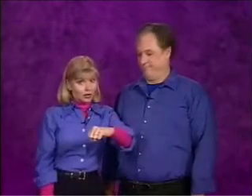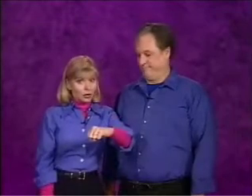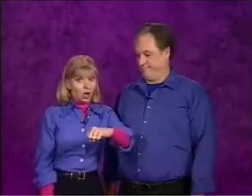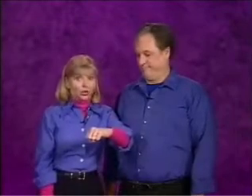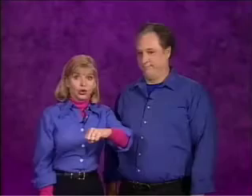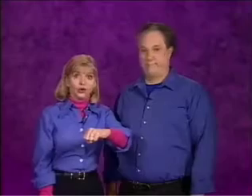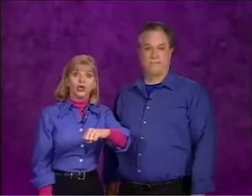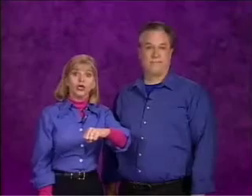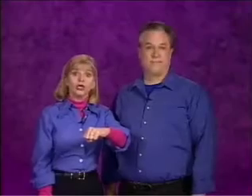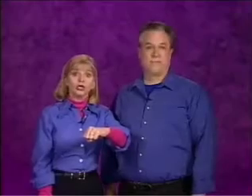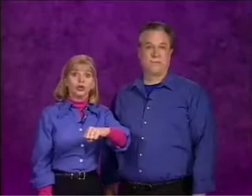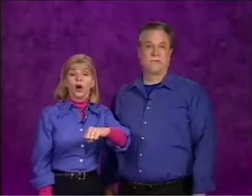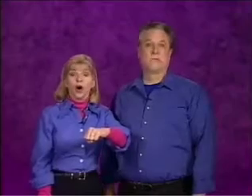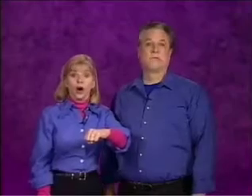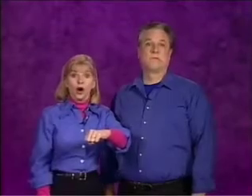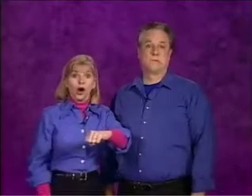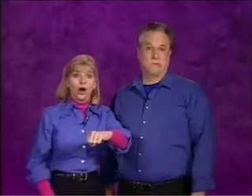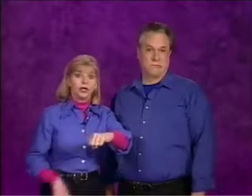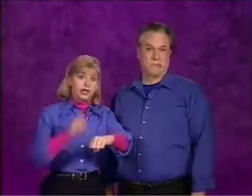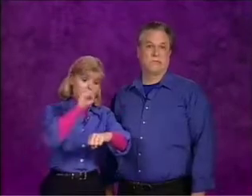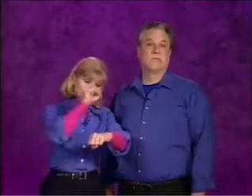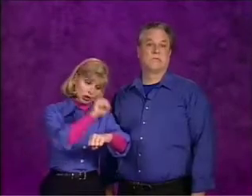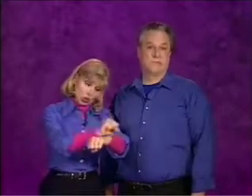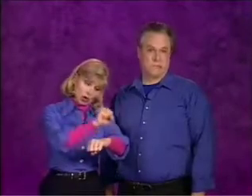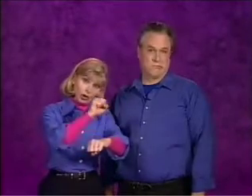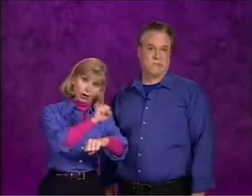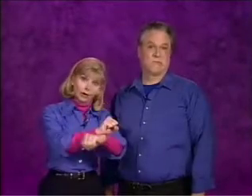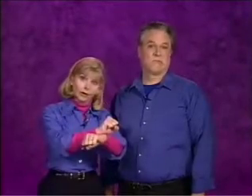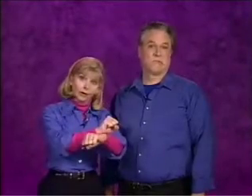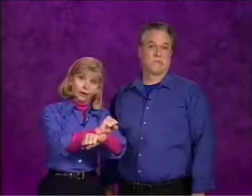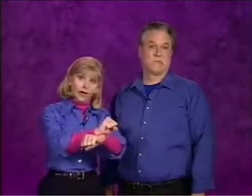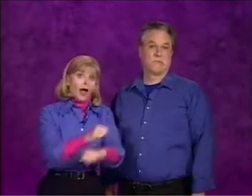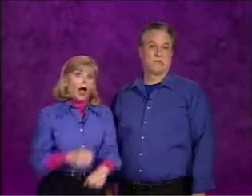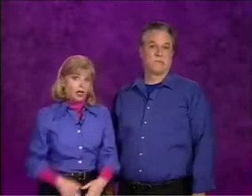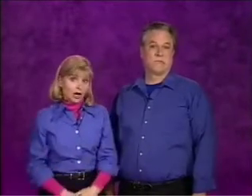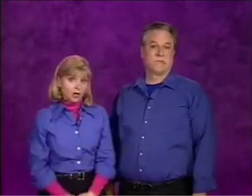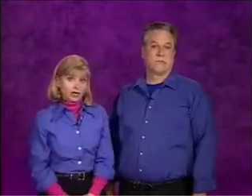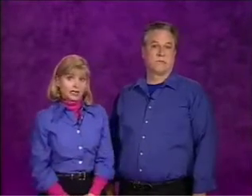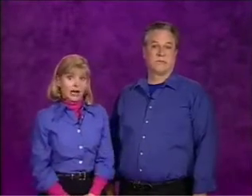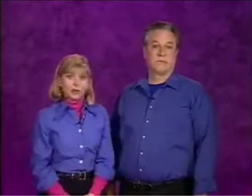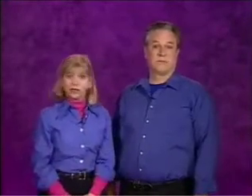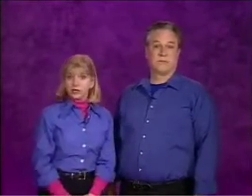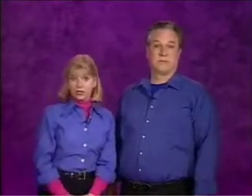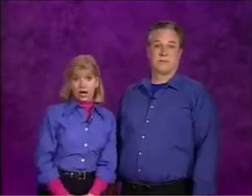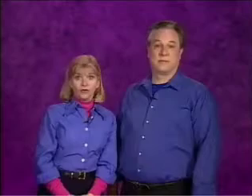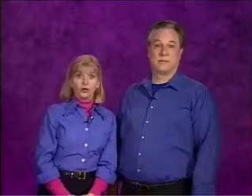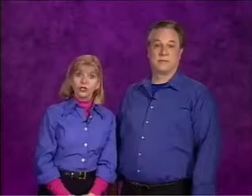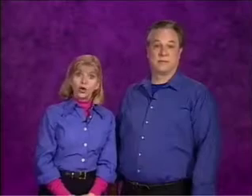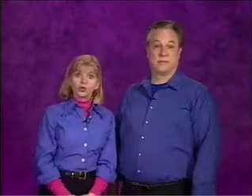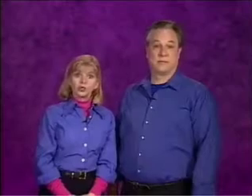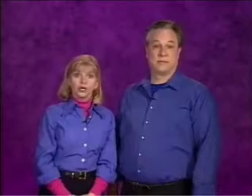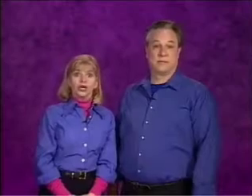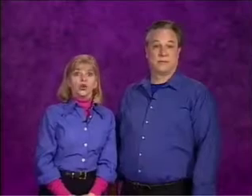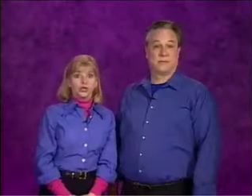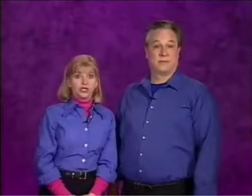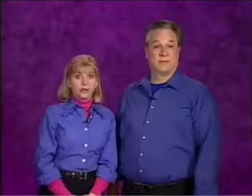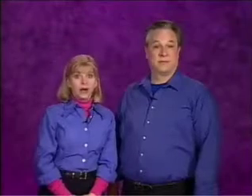anvil to really do a hard day's work. Another example is the sign for toast, which is made